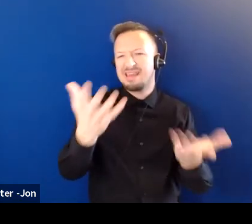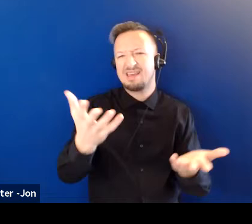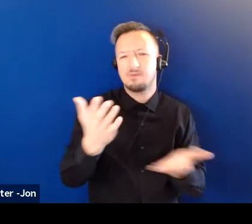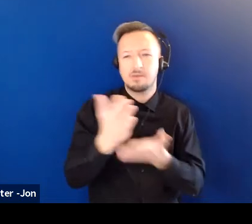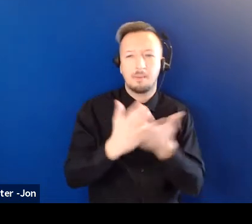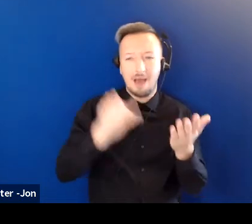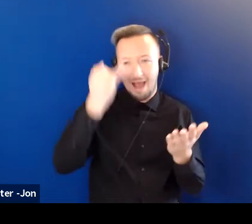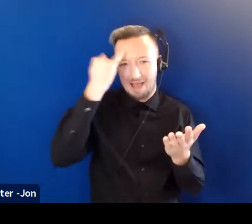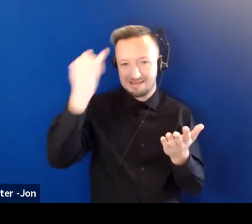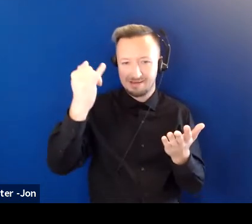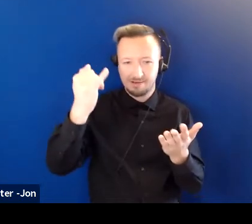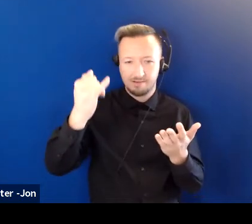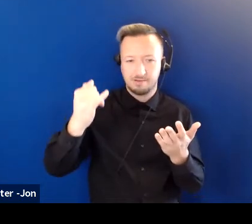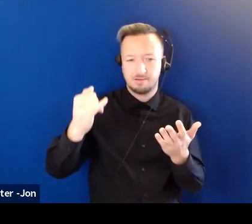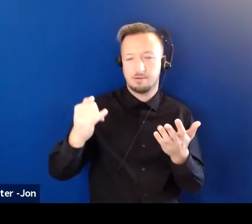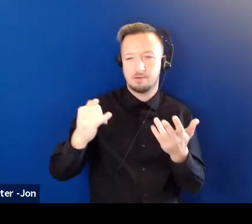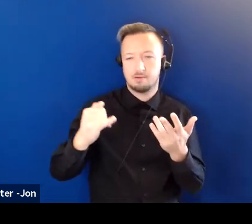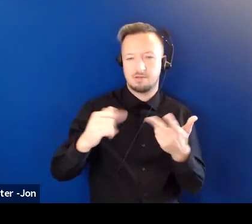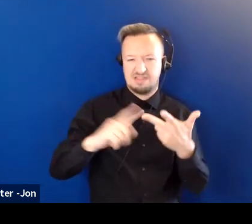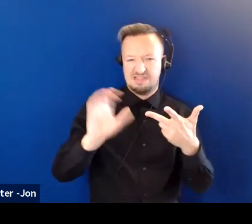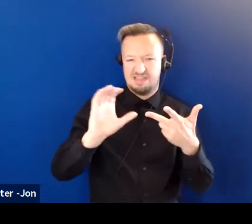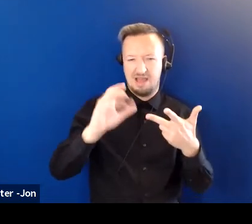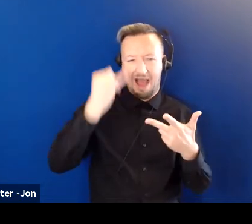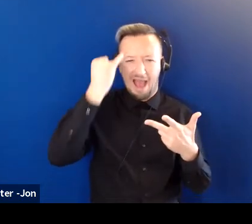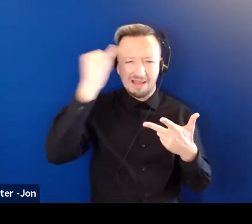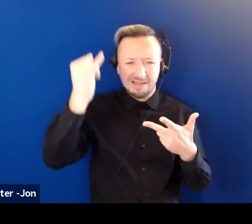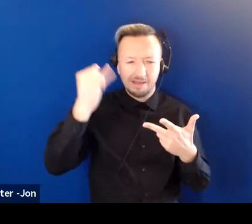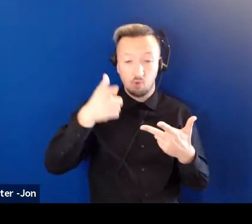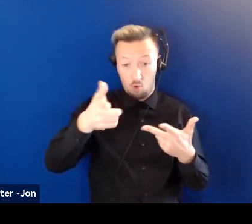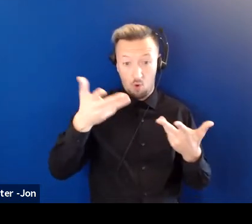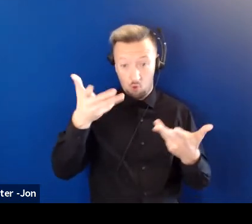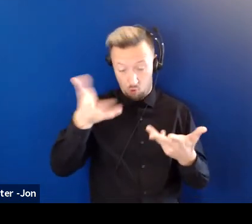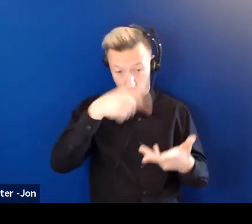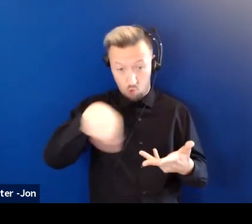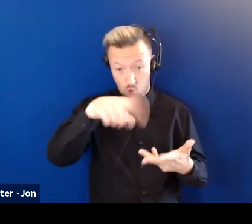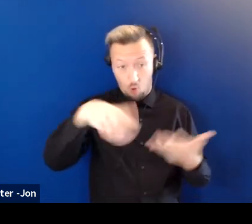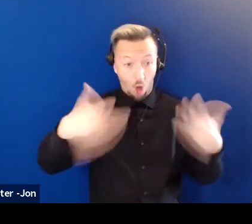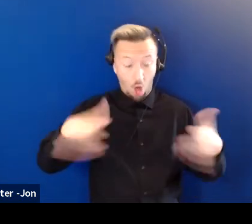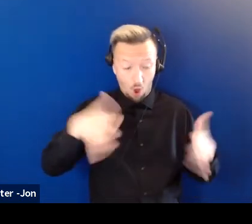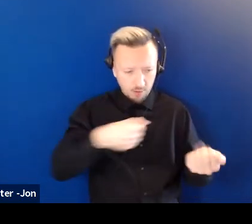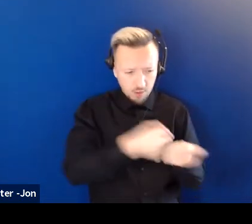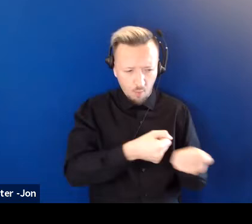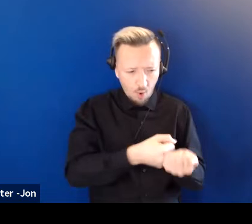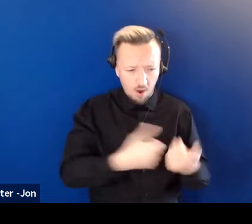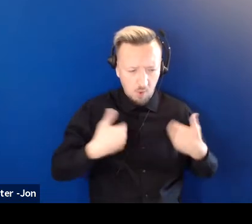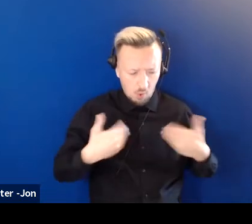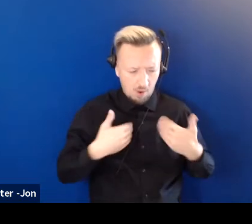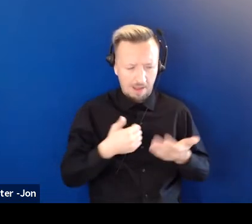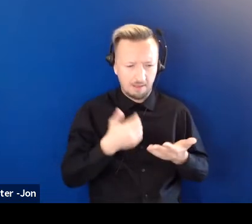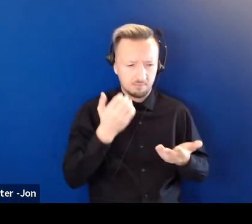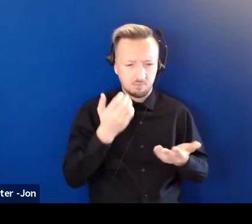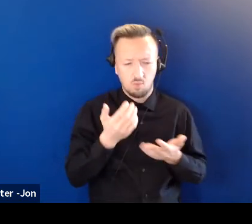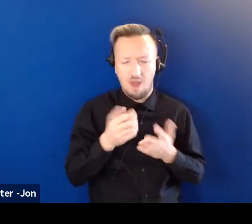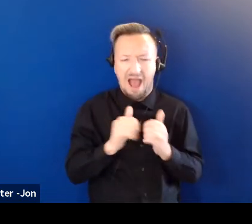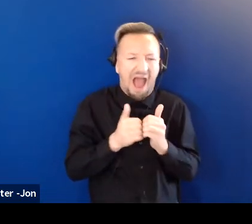maybe start this, how you can improve programs if you're already serving these youth, just kind of starting a few